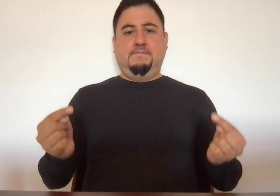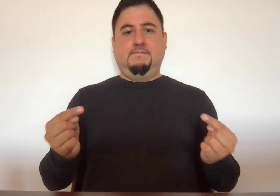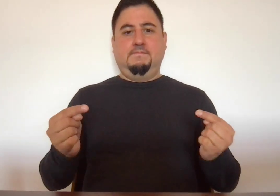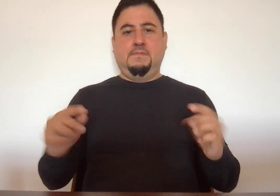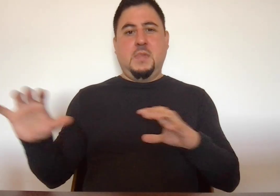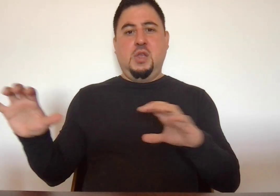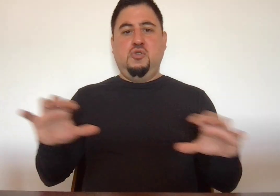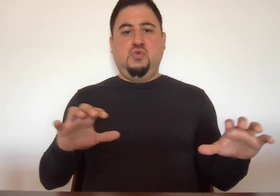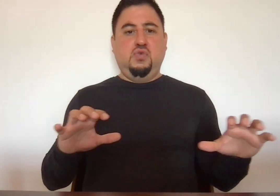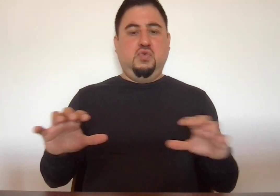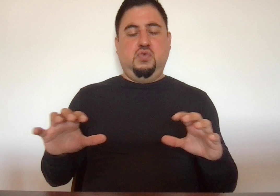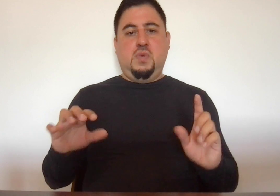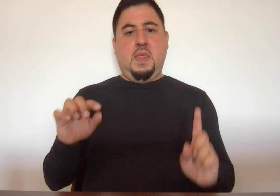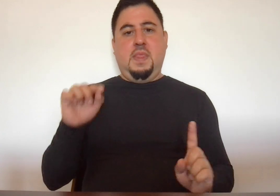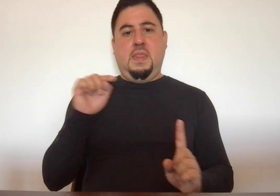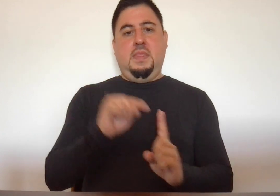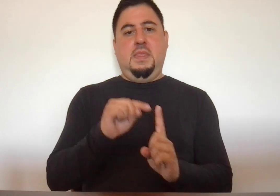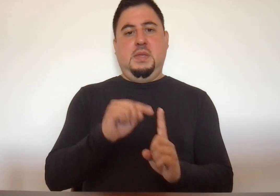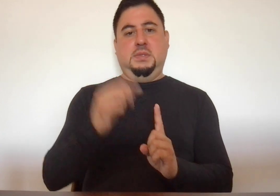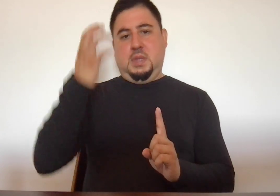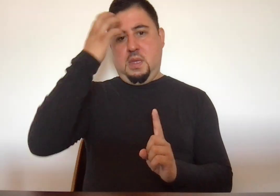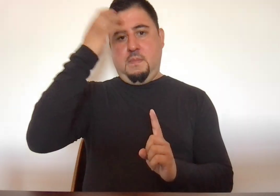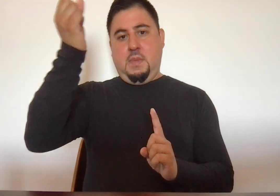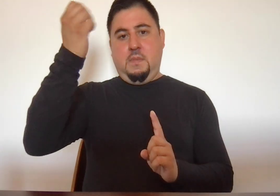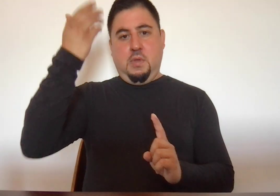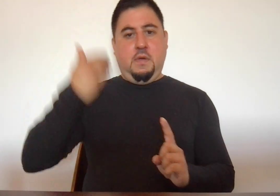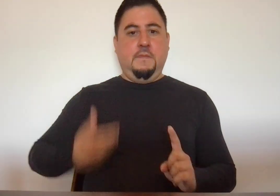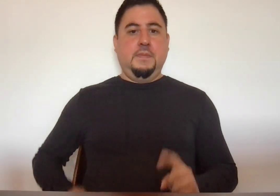sins. Do this in memory of me."